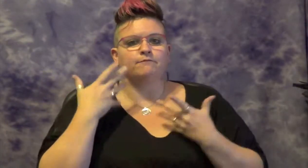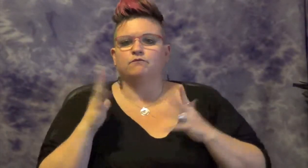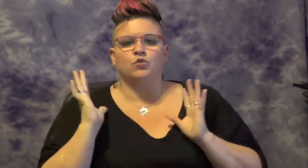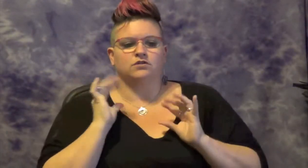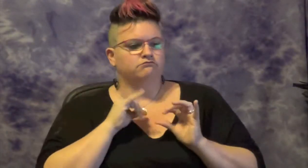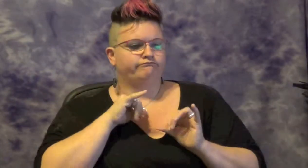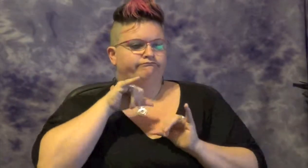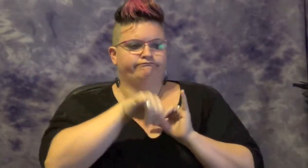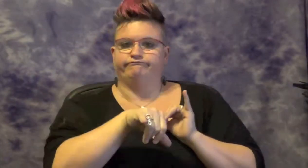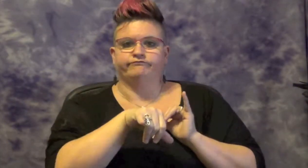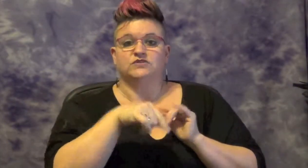affect us.